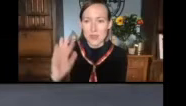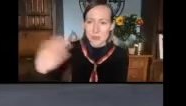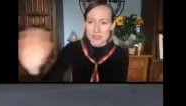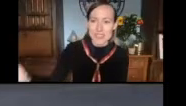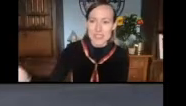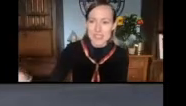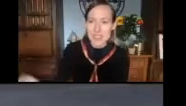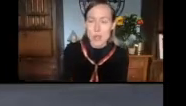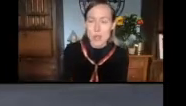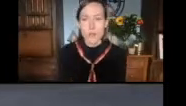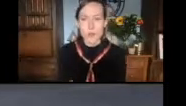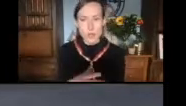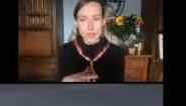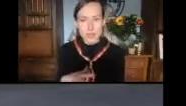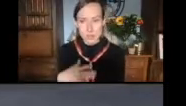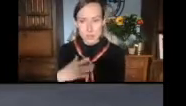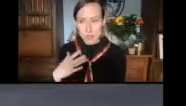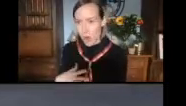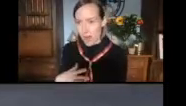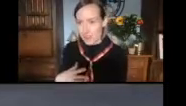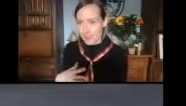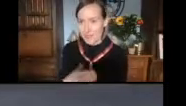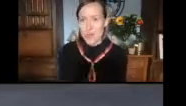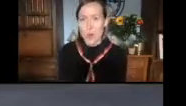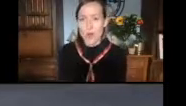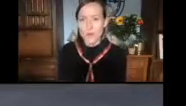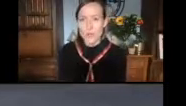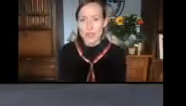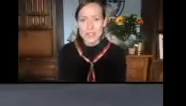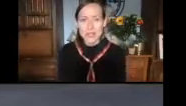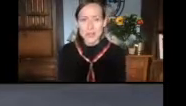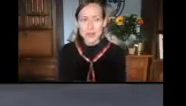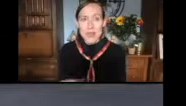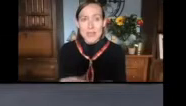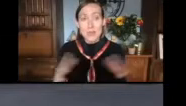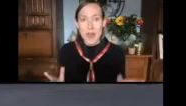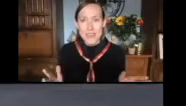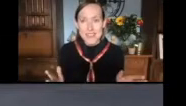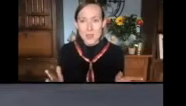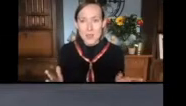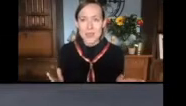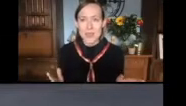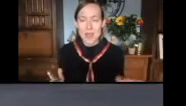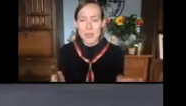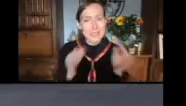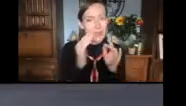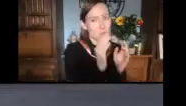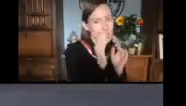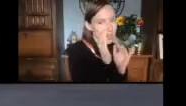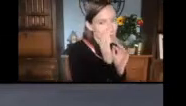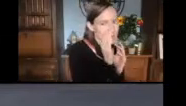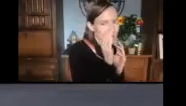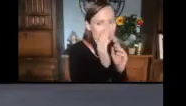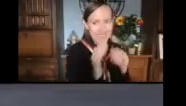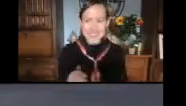together from a distance, or if we're trying to be quiet, or if we're trying to surprise someone in the family, then we'll